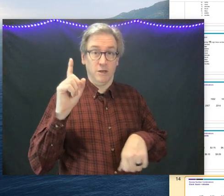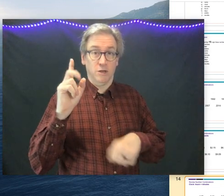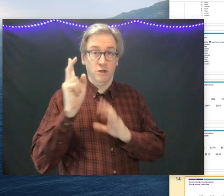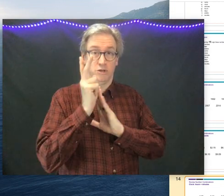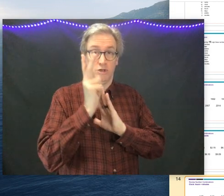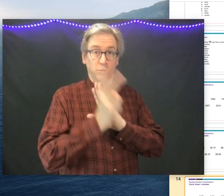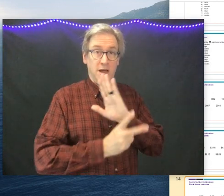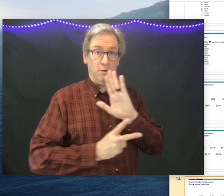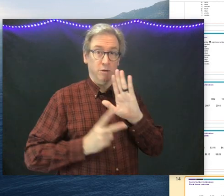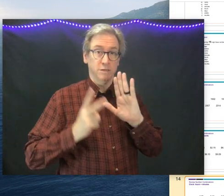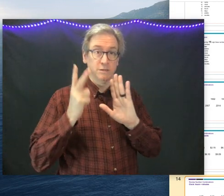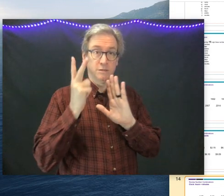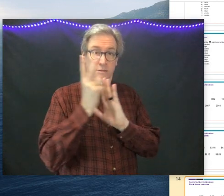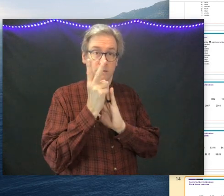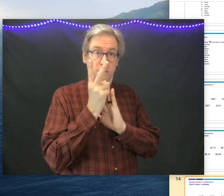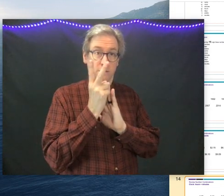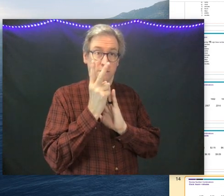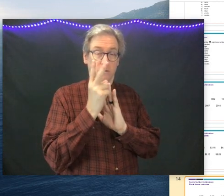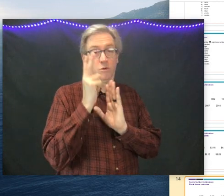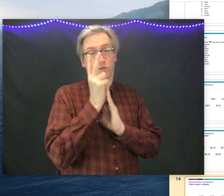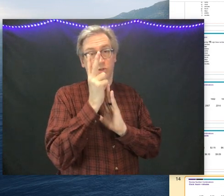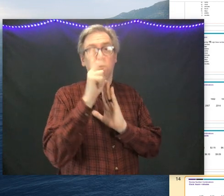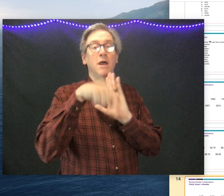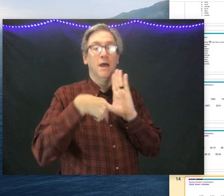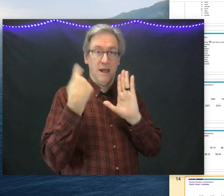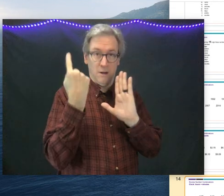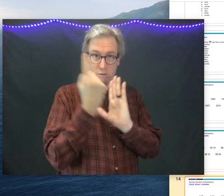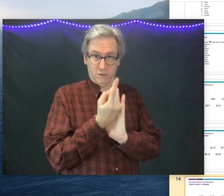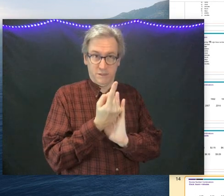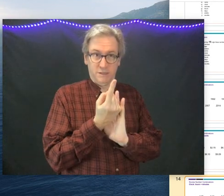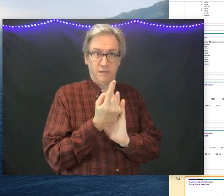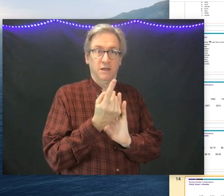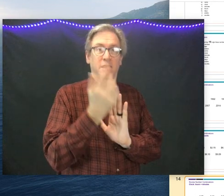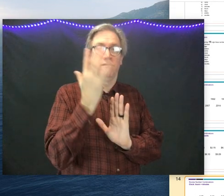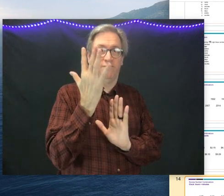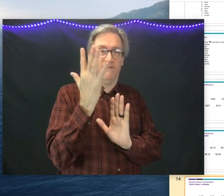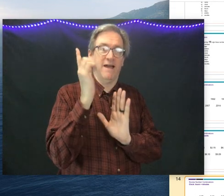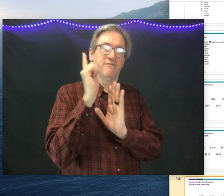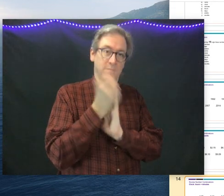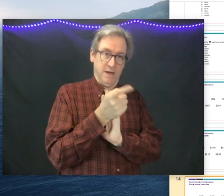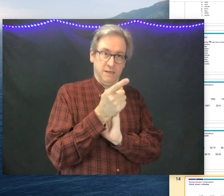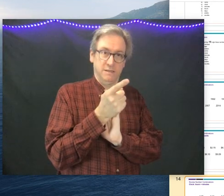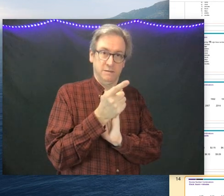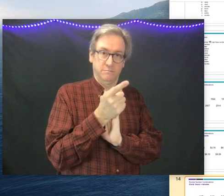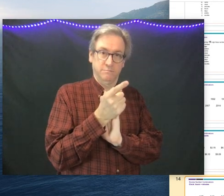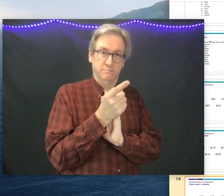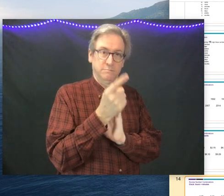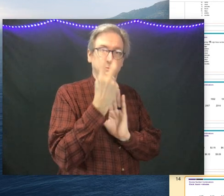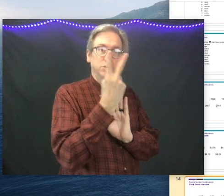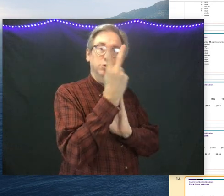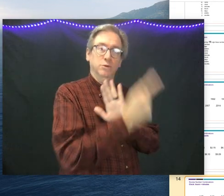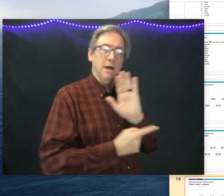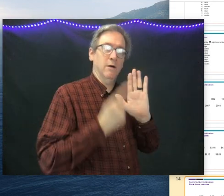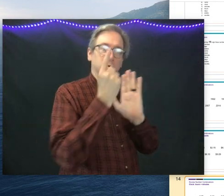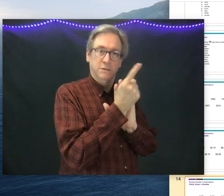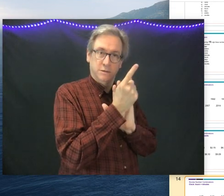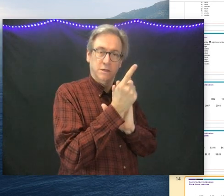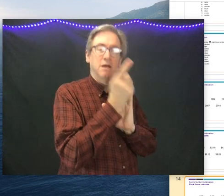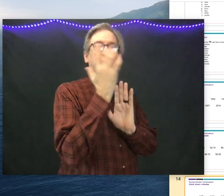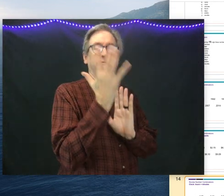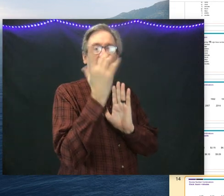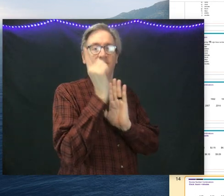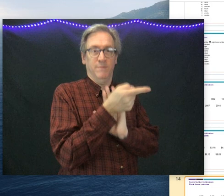got 2 hours, or 2 hours, 5 minutes. 2